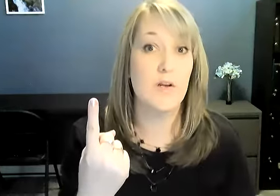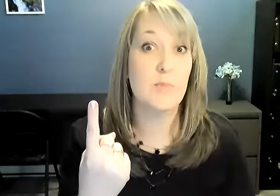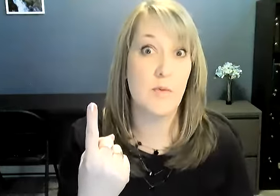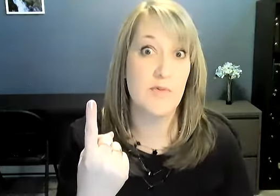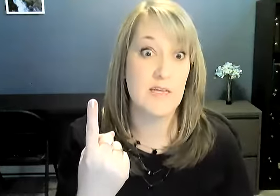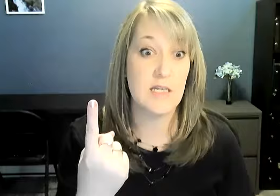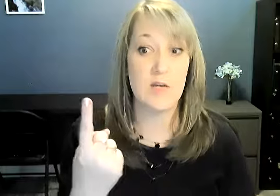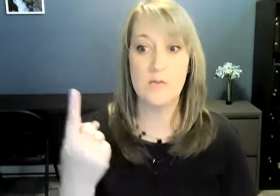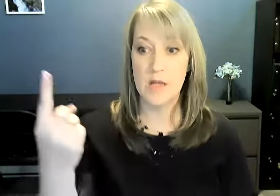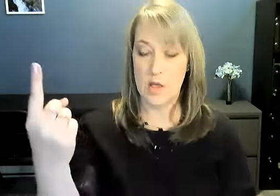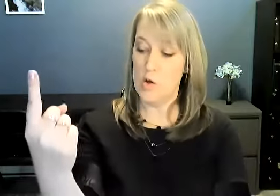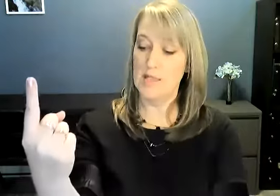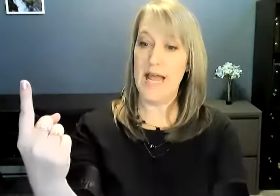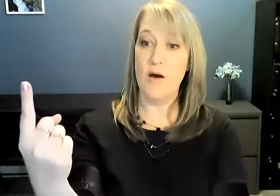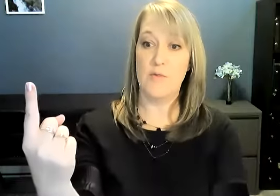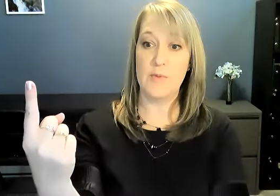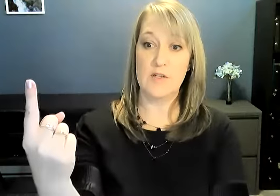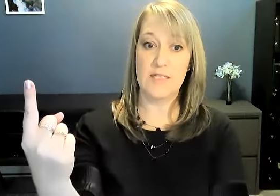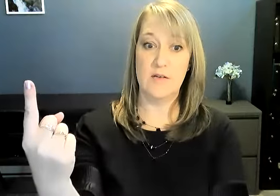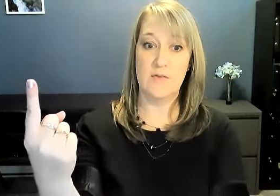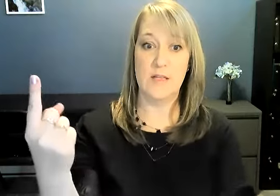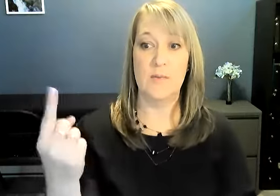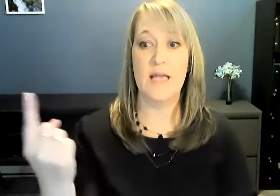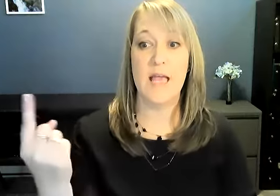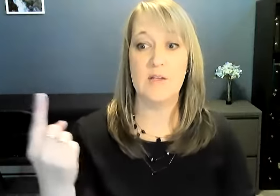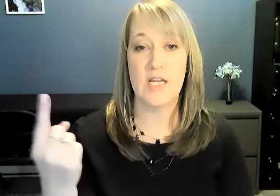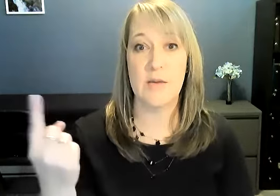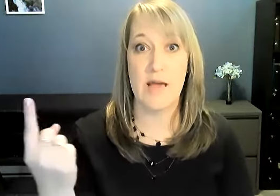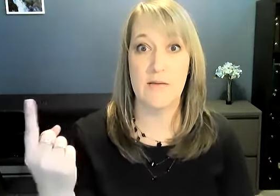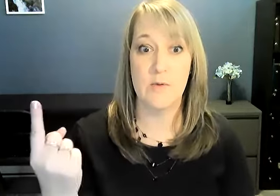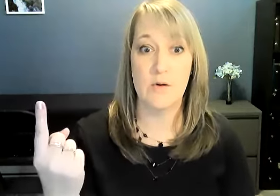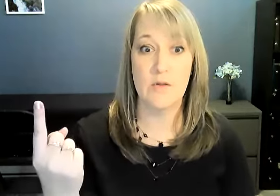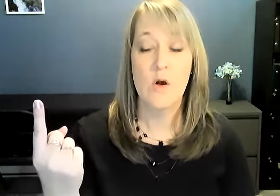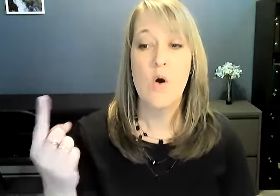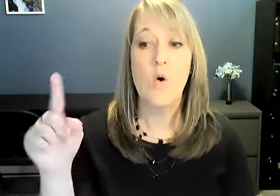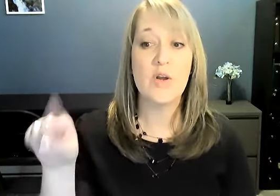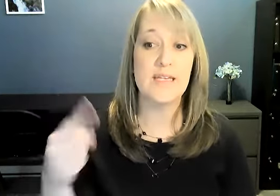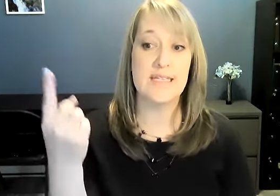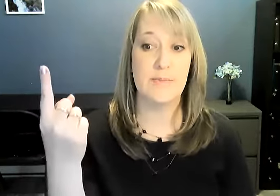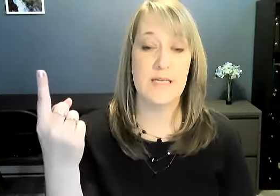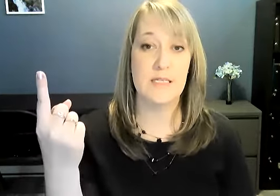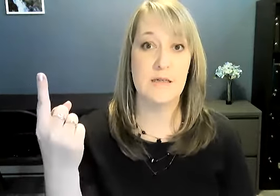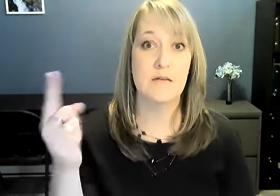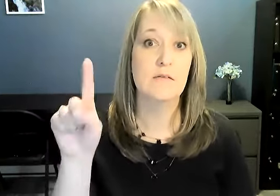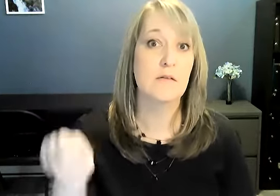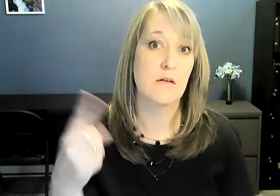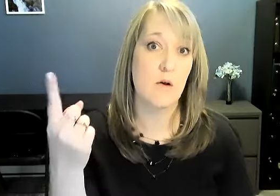palm will be facing you. You hold it out from yourself a little bit and you shake it back and forth, or you can dip it